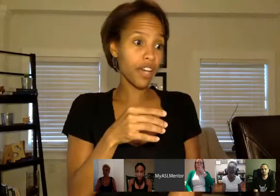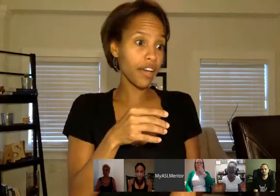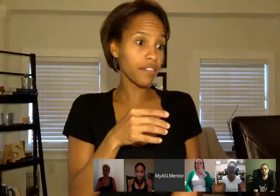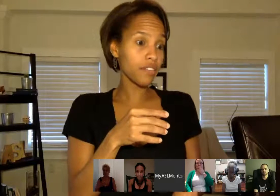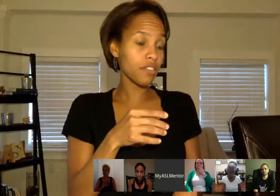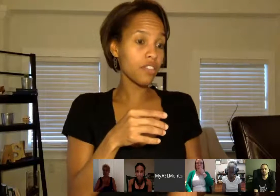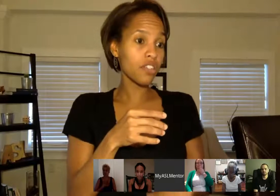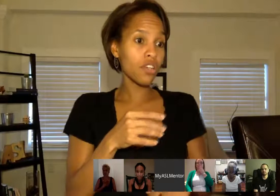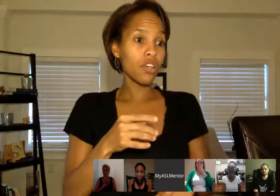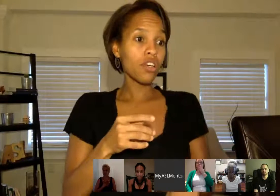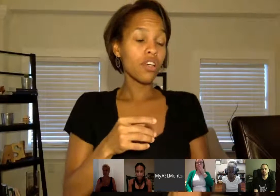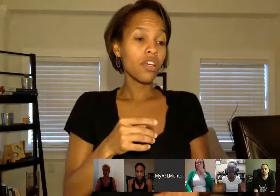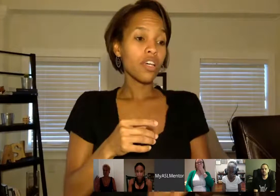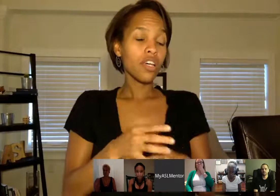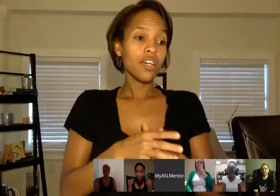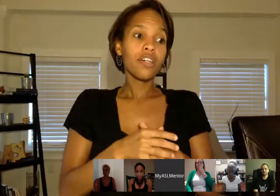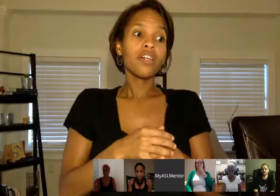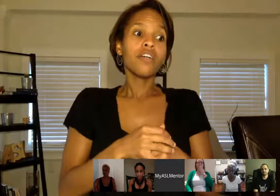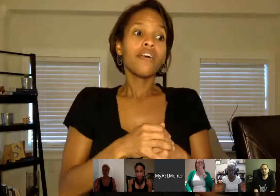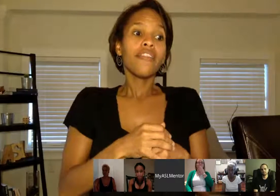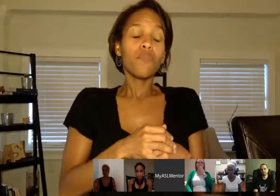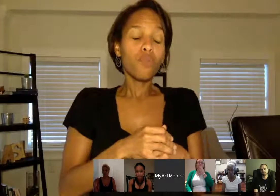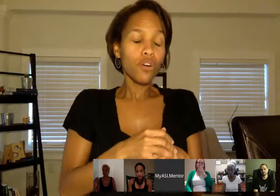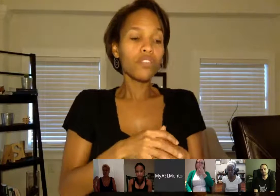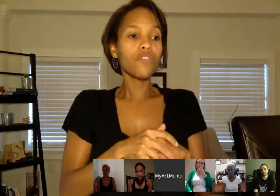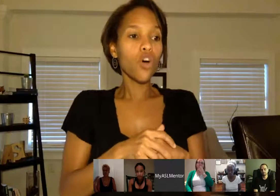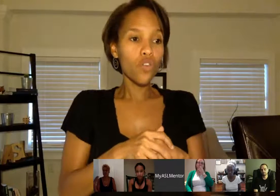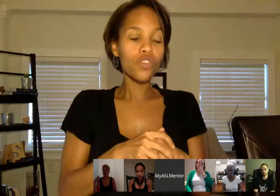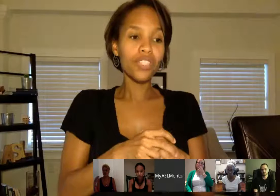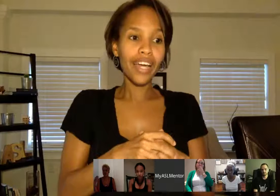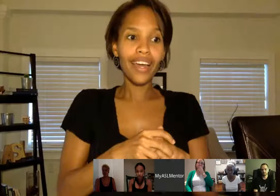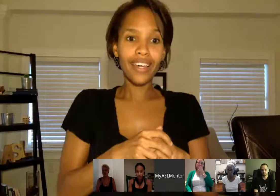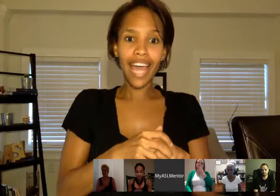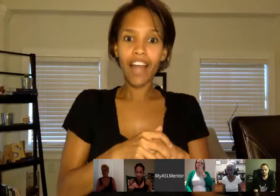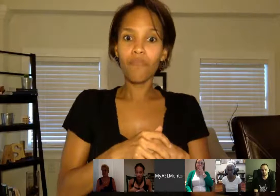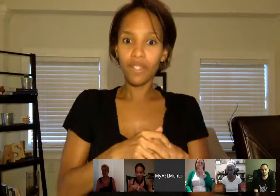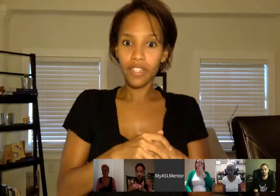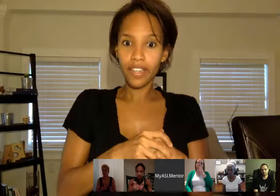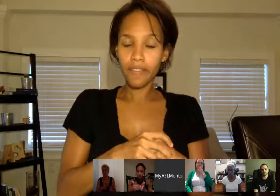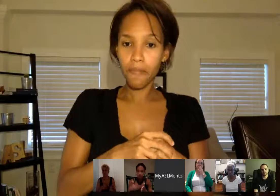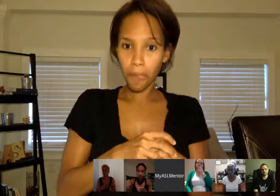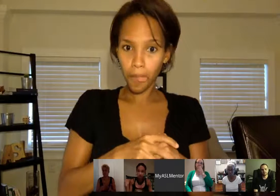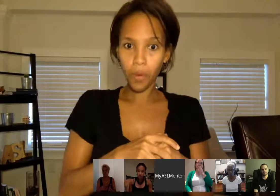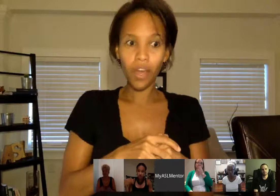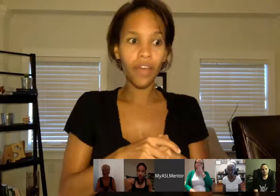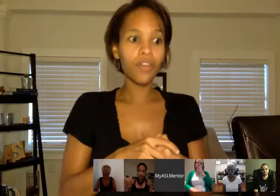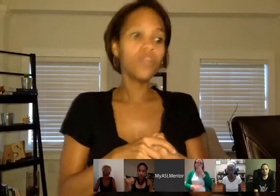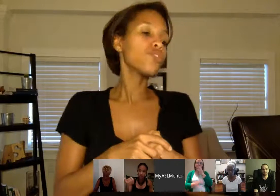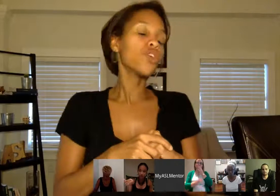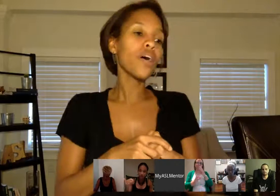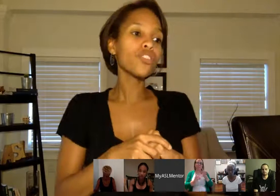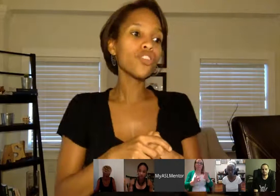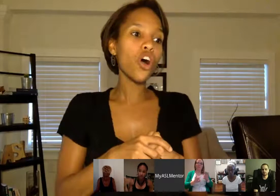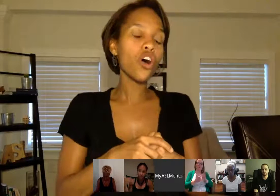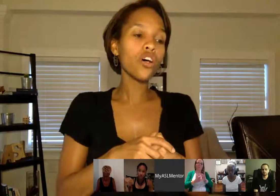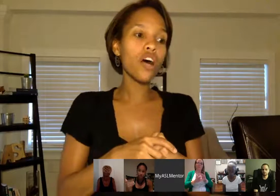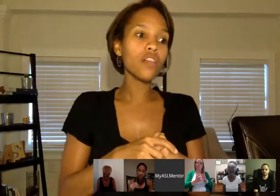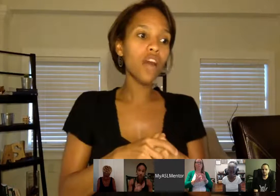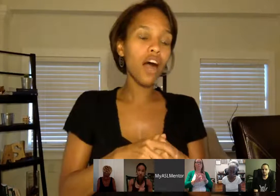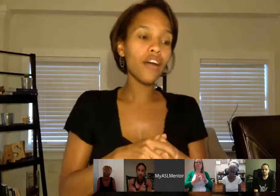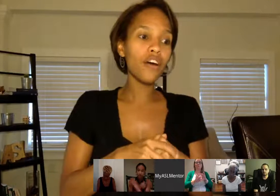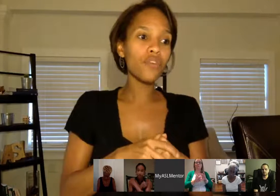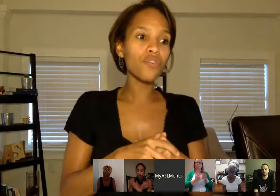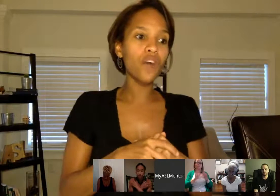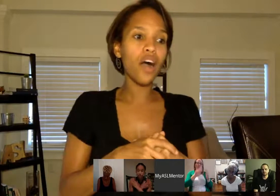shift. And the importance of oversight and accountability. Okay, so I saw